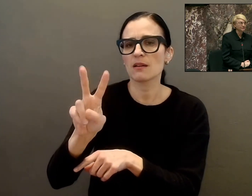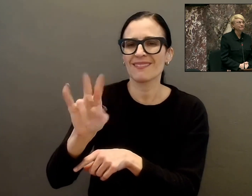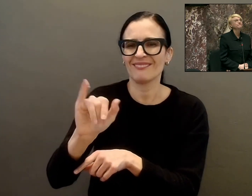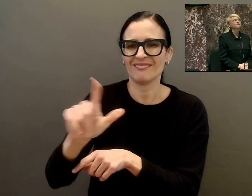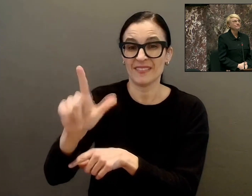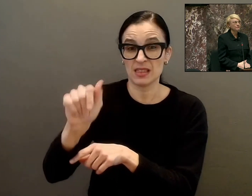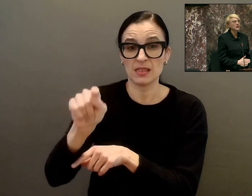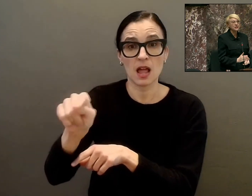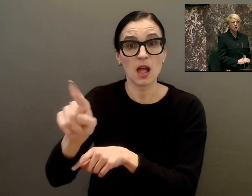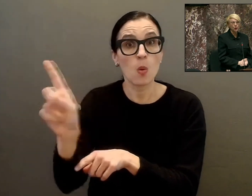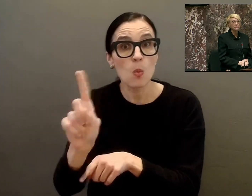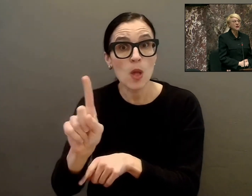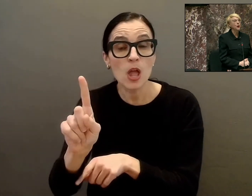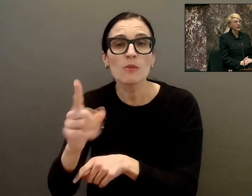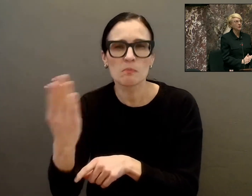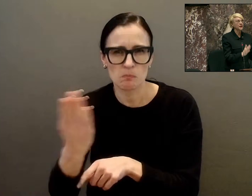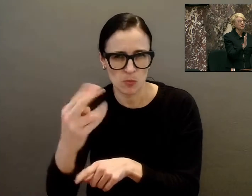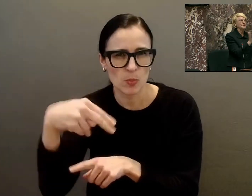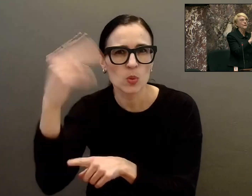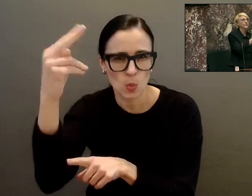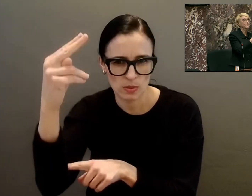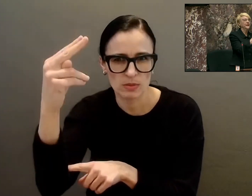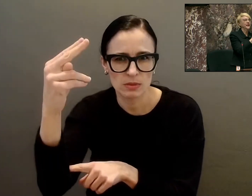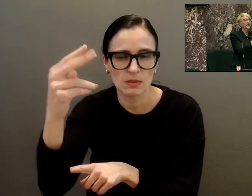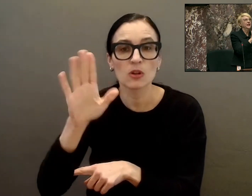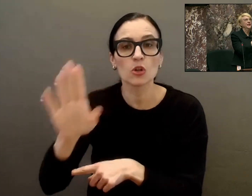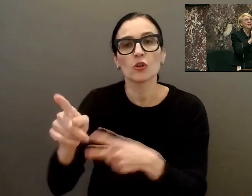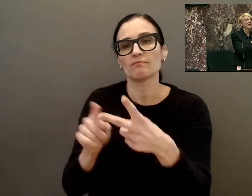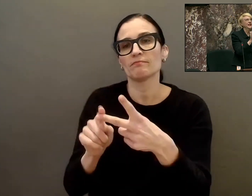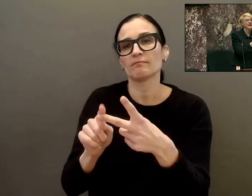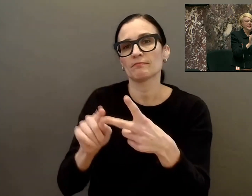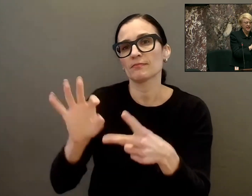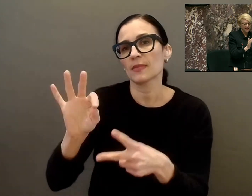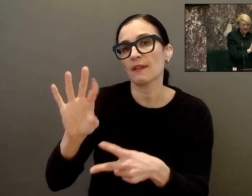Duong. Please join me in welcoming them.